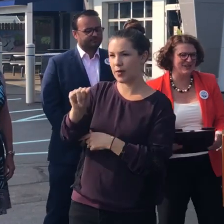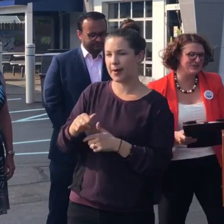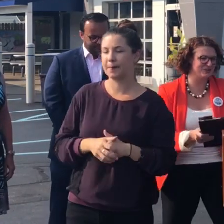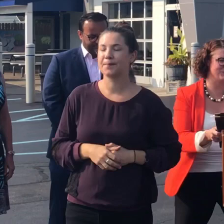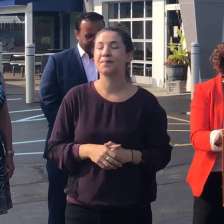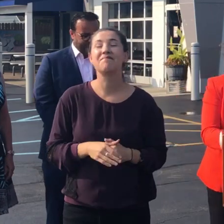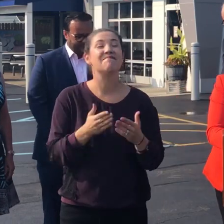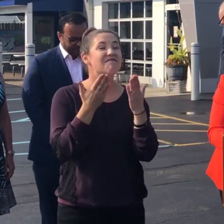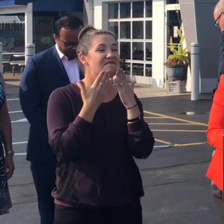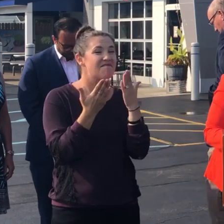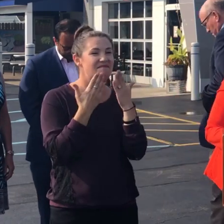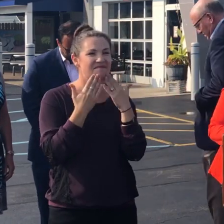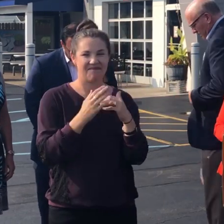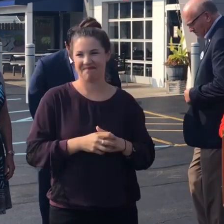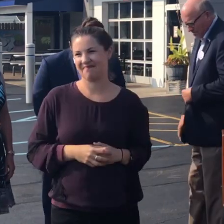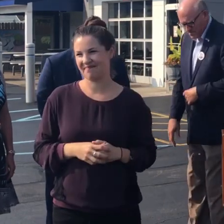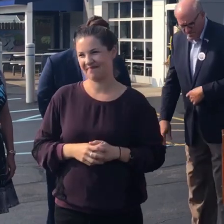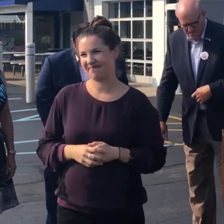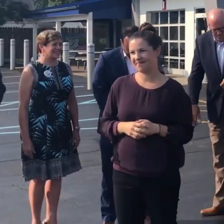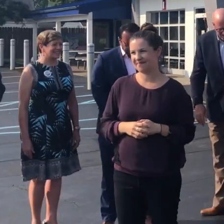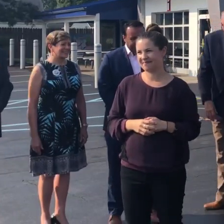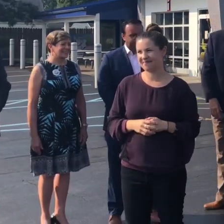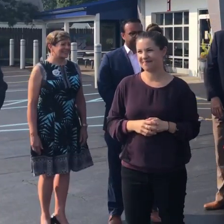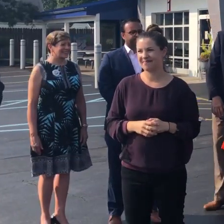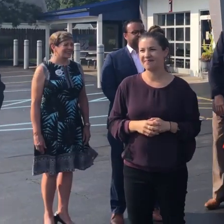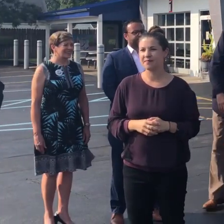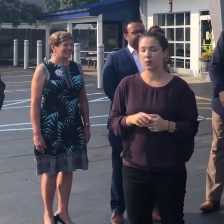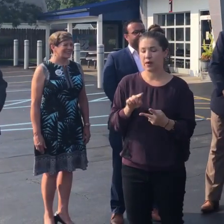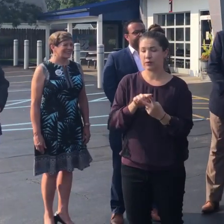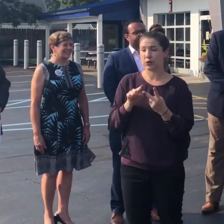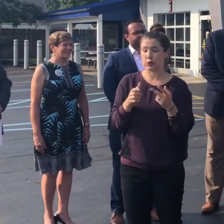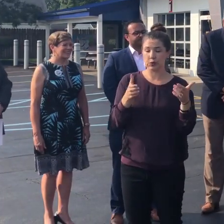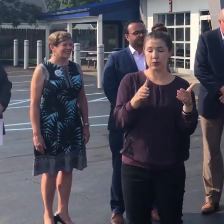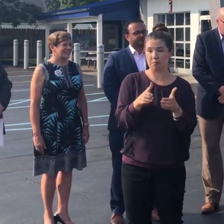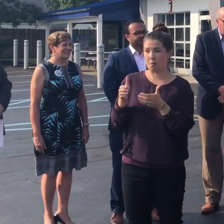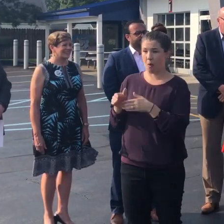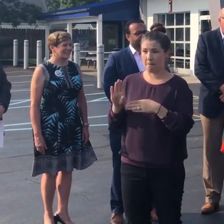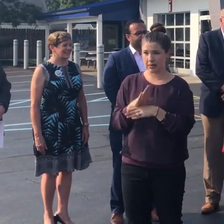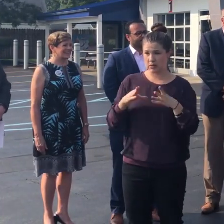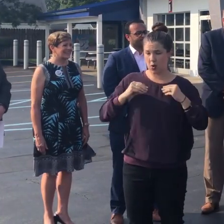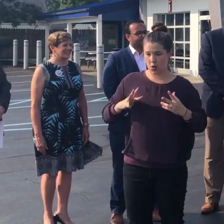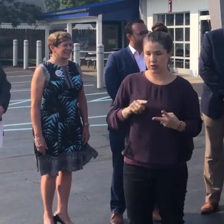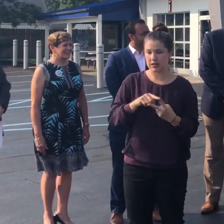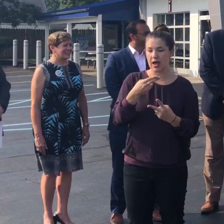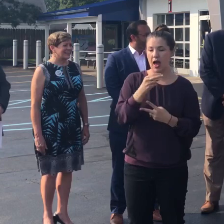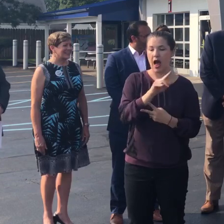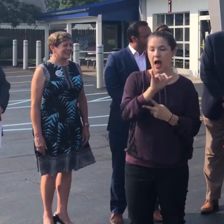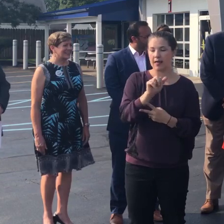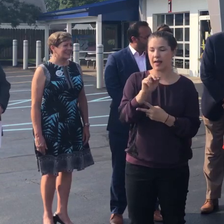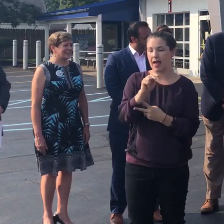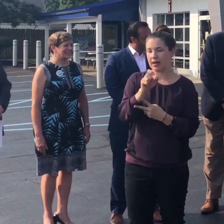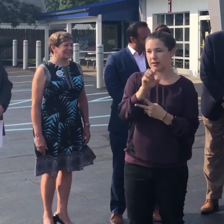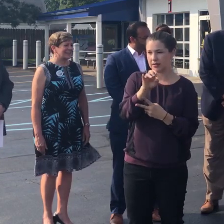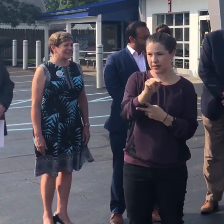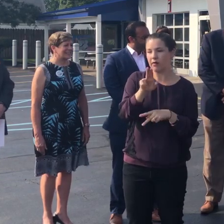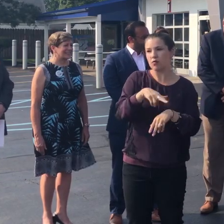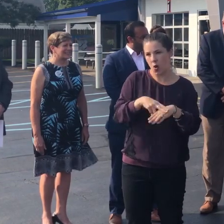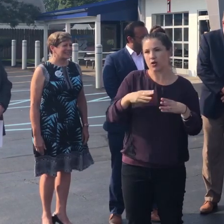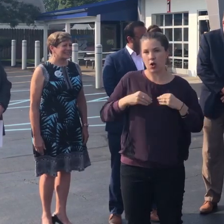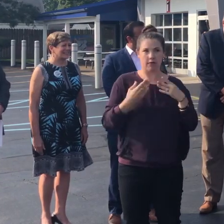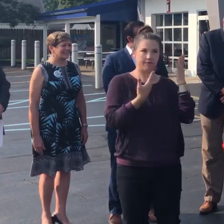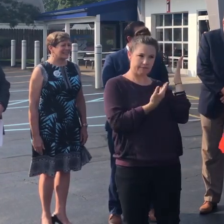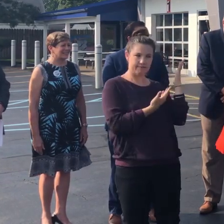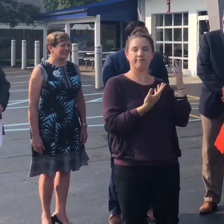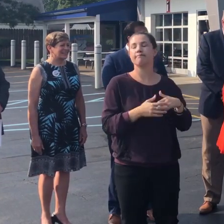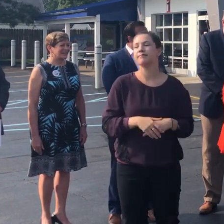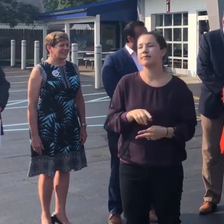you. Thank you, Supervisor. We are joined today by two small business owners. Holly Anderson, of course, the owner of this fine